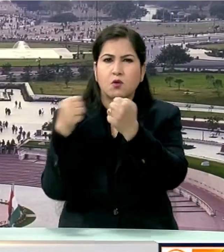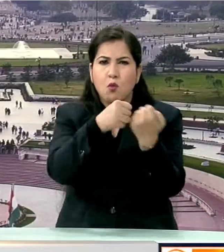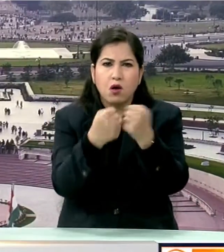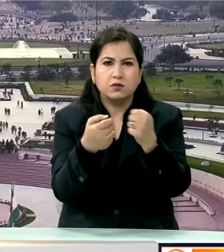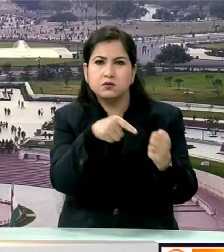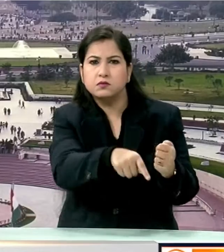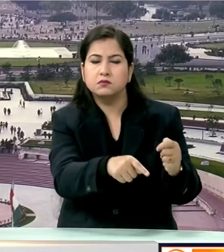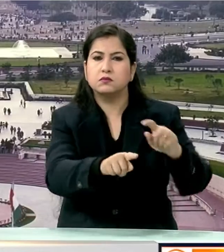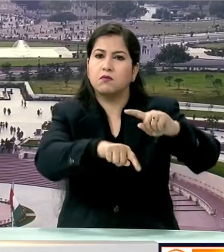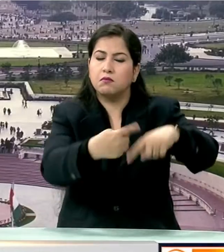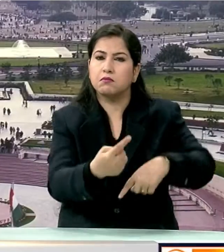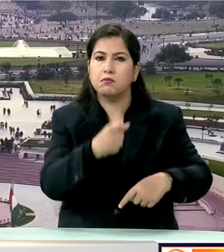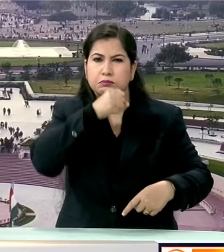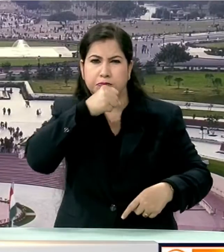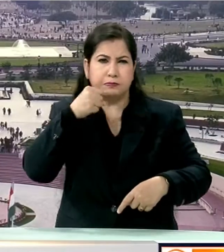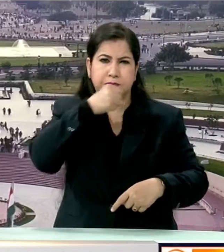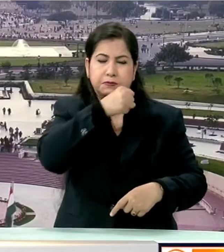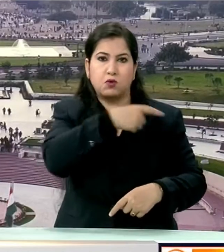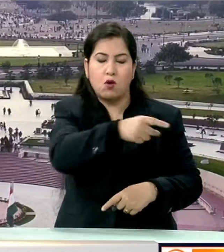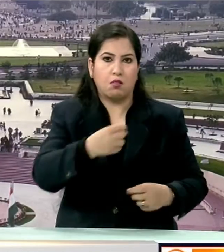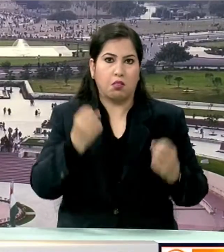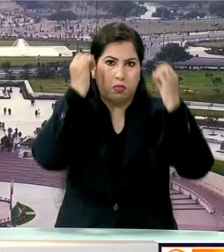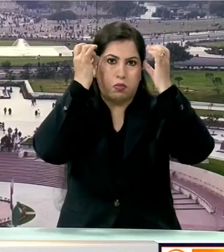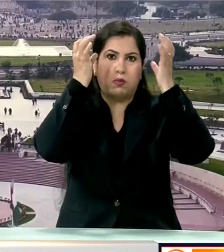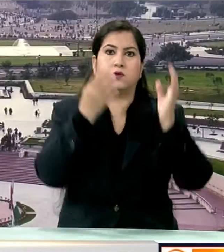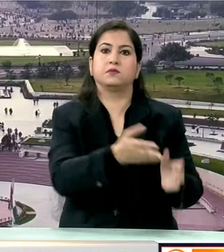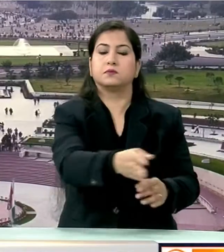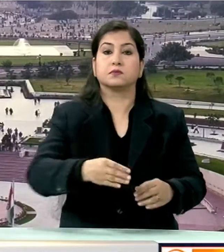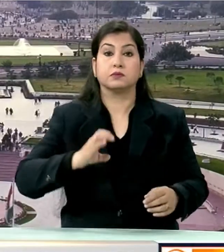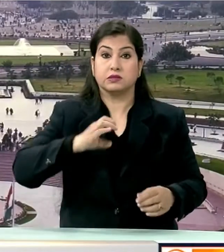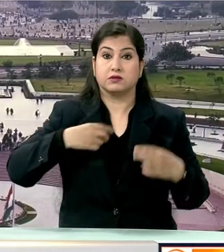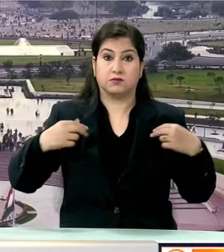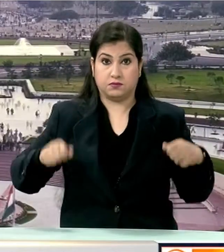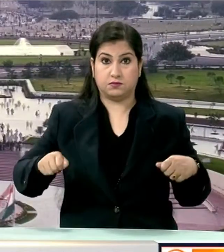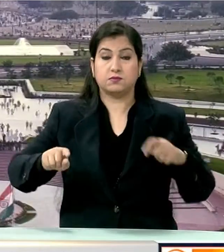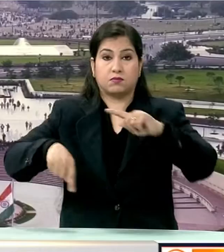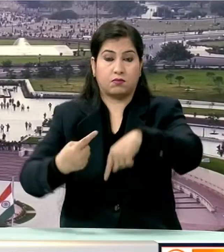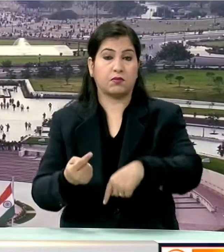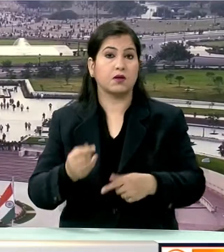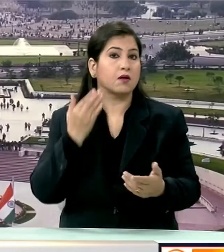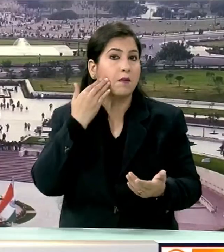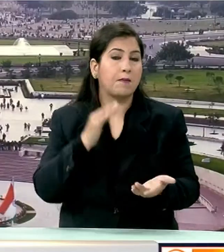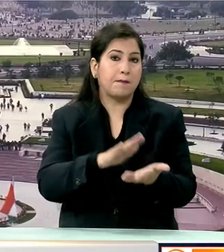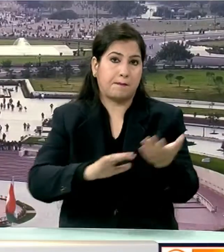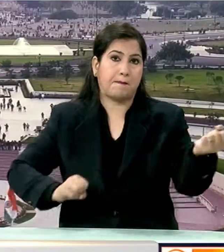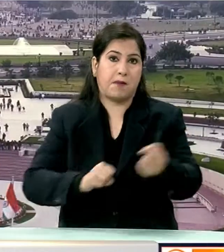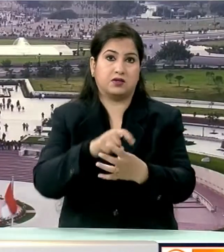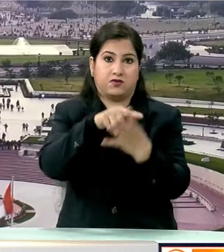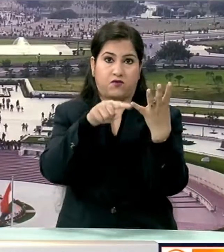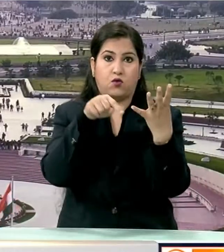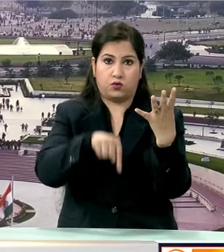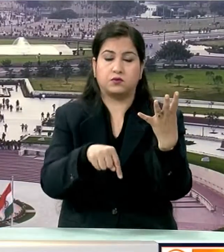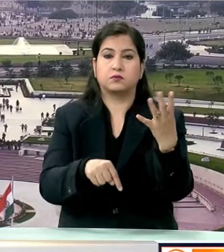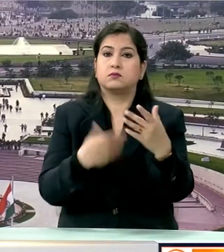violence with their alleged hate speeches. A bench headed by Chief Justice of India will hear the petition on March 4th. The petition has